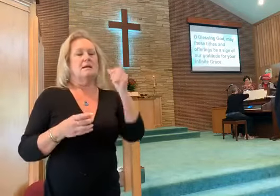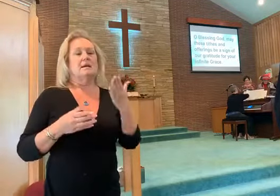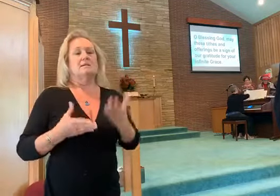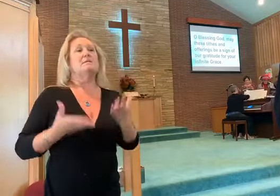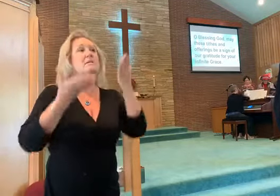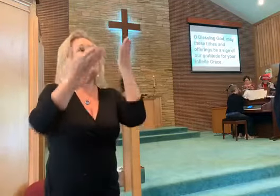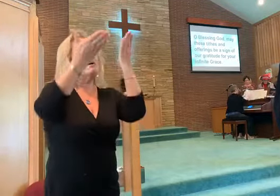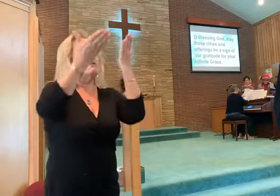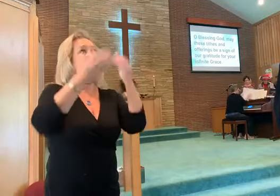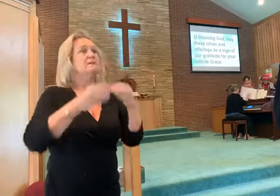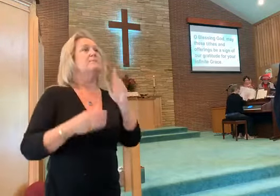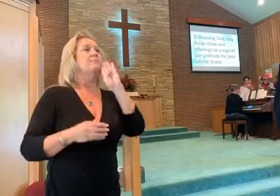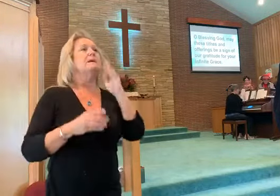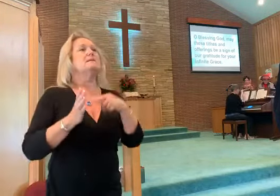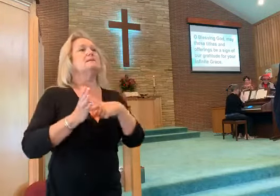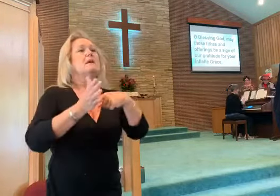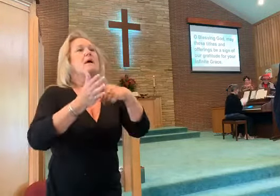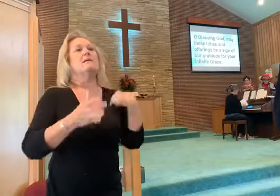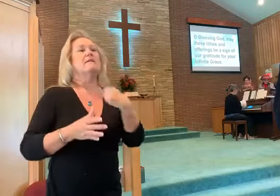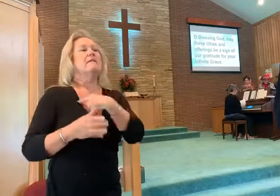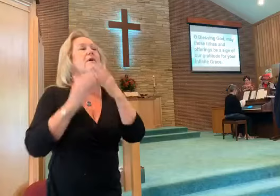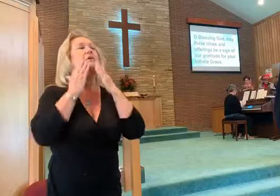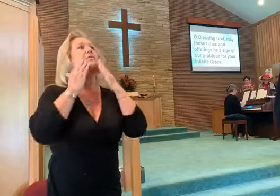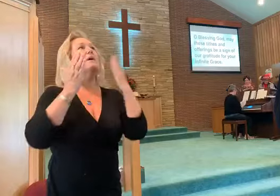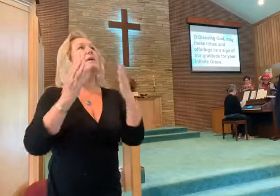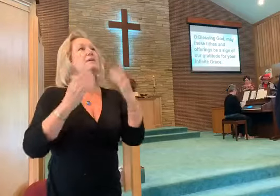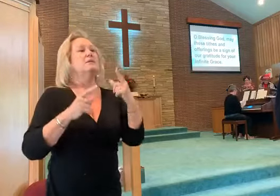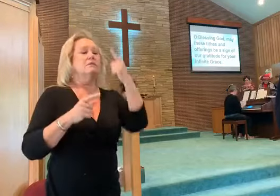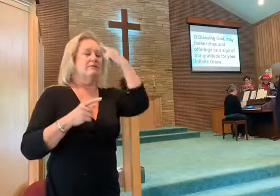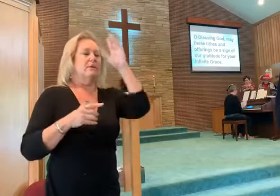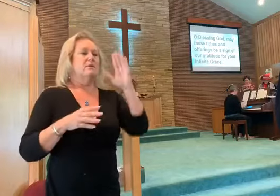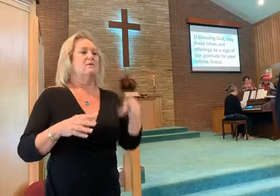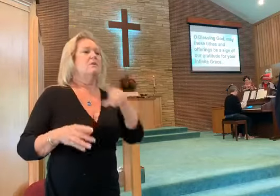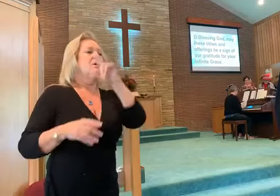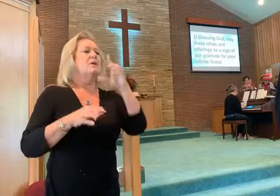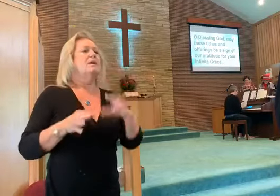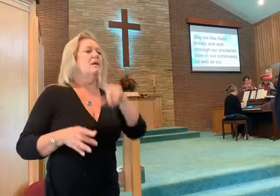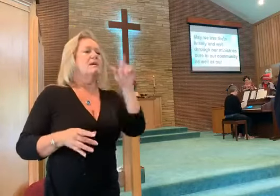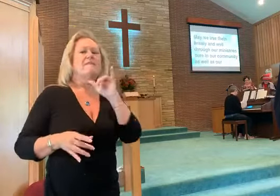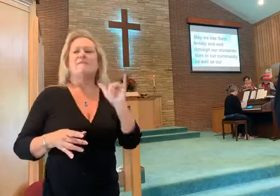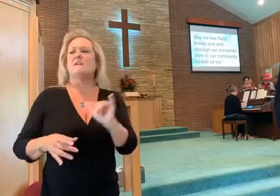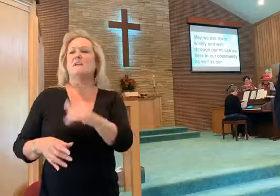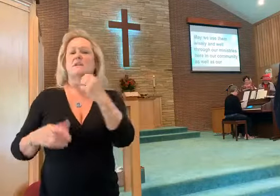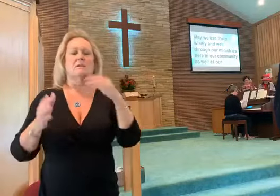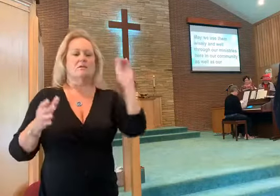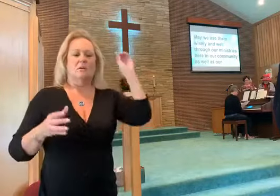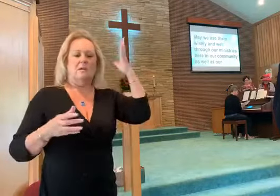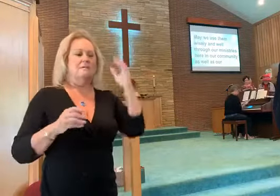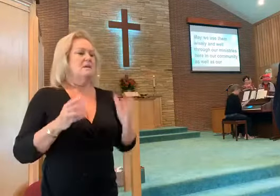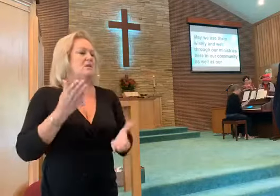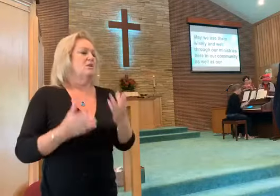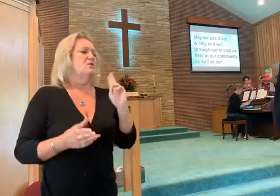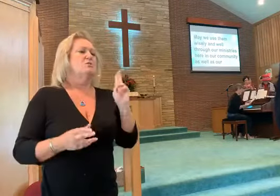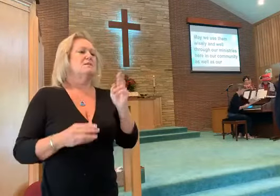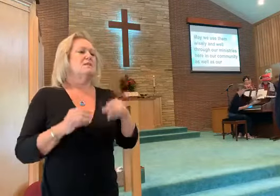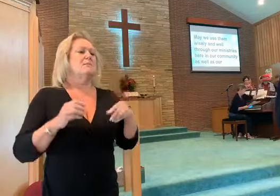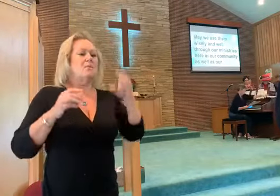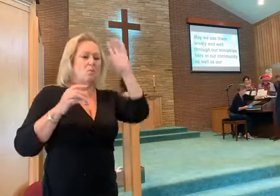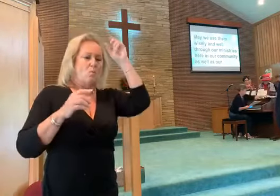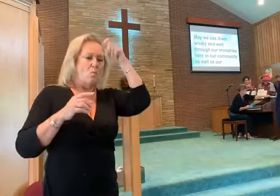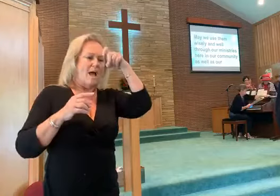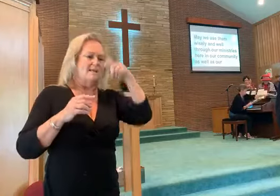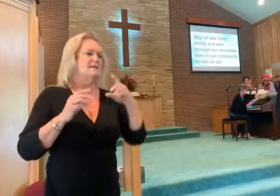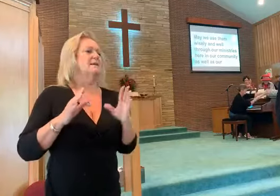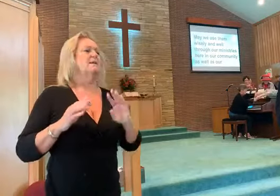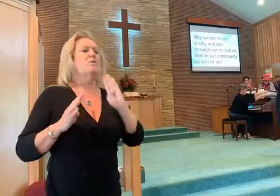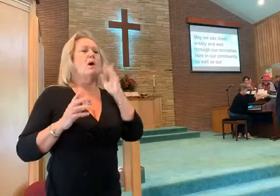and offerings be a sign of our gratitude for your infinite grace. May we use them wisely and well